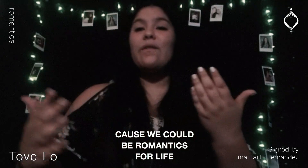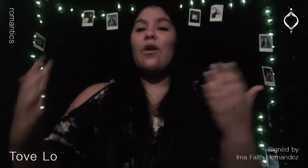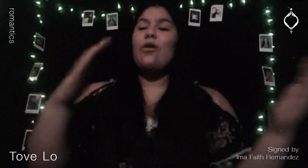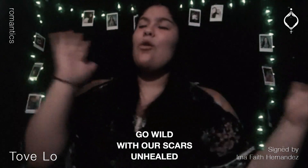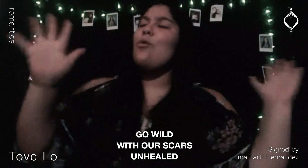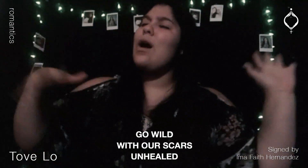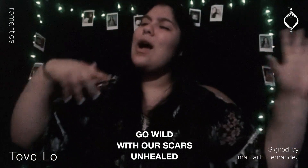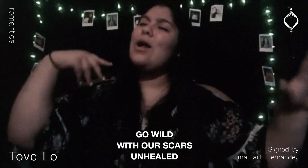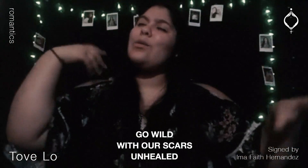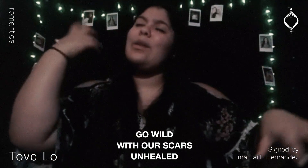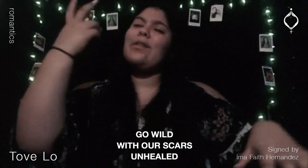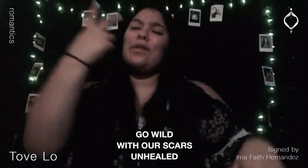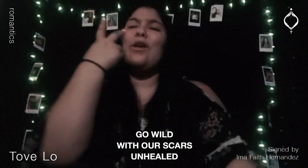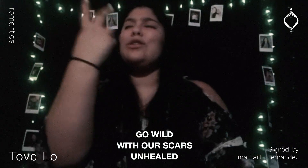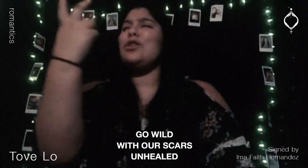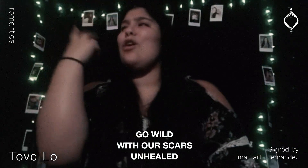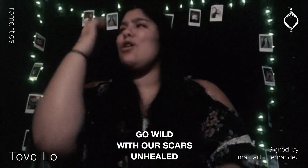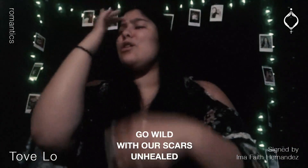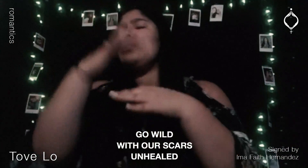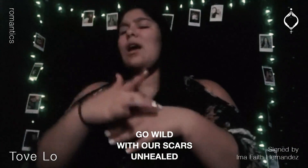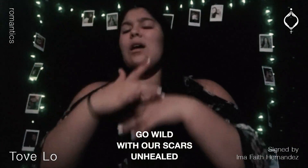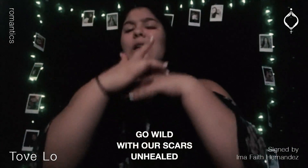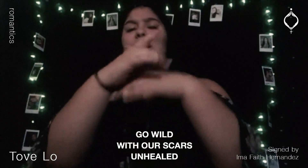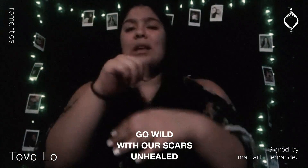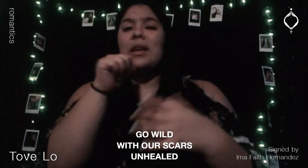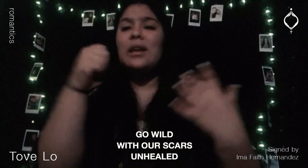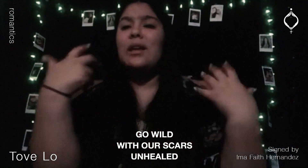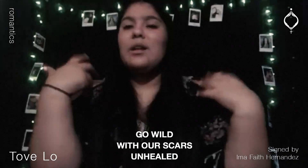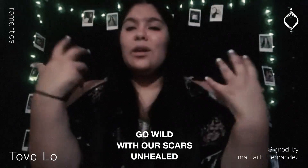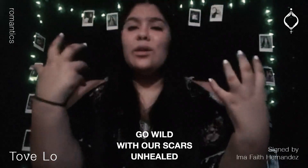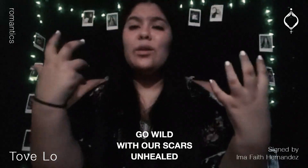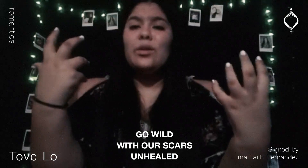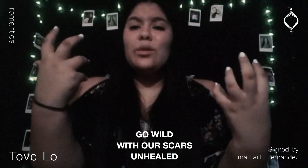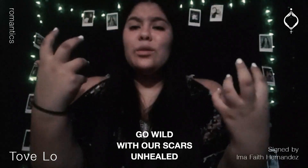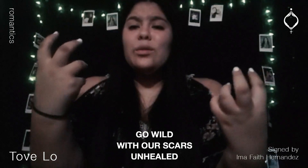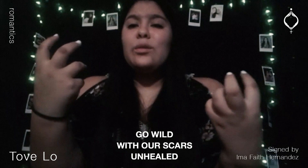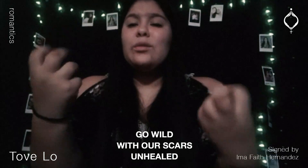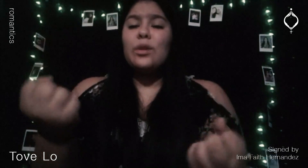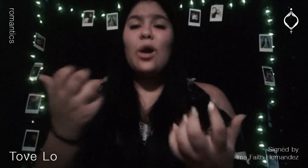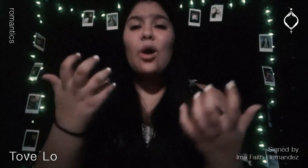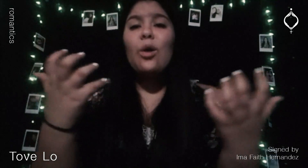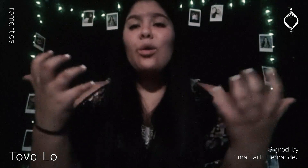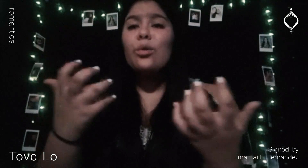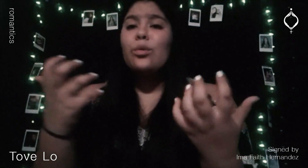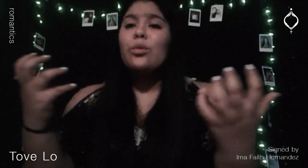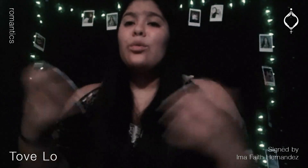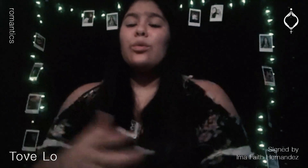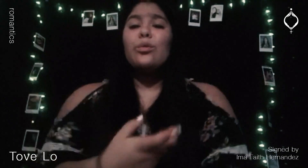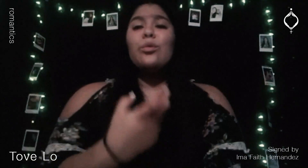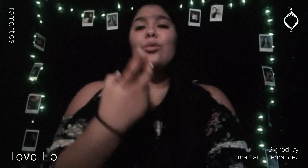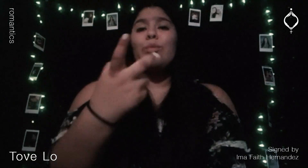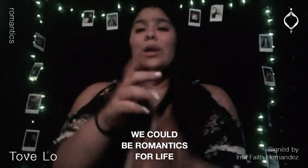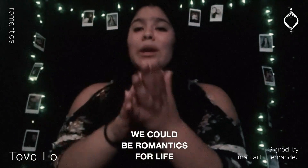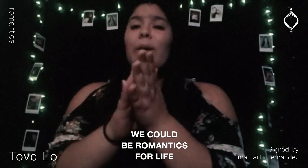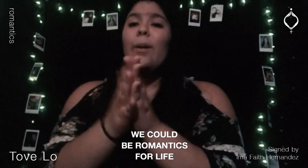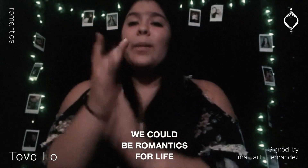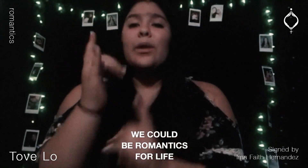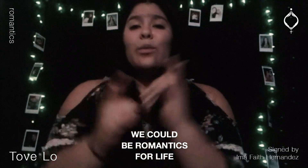Go wild with our scars on you Ooh We could be